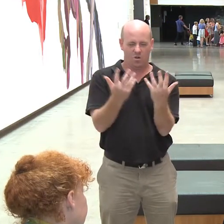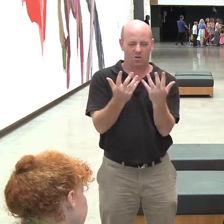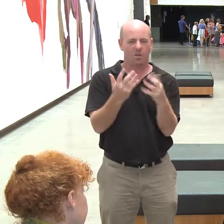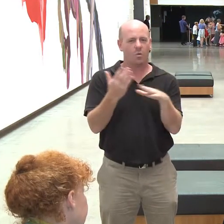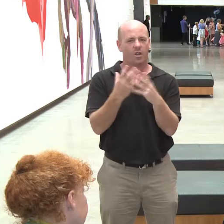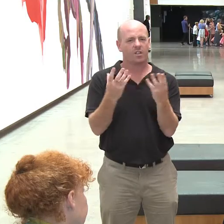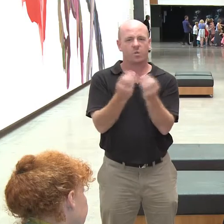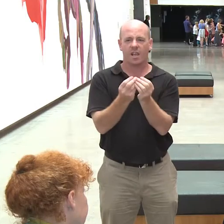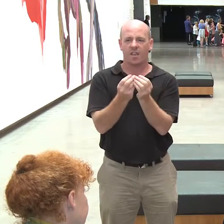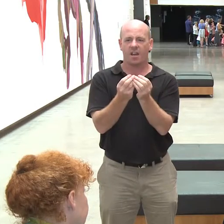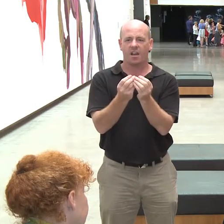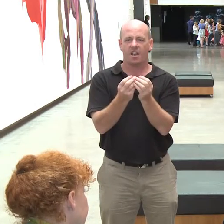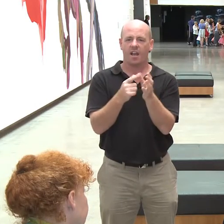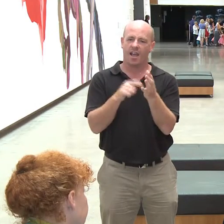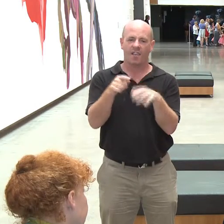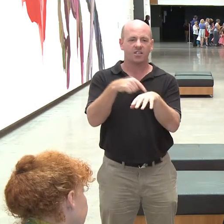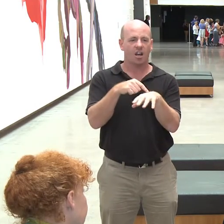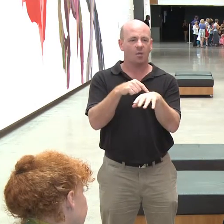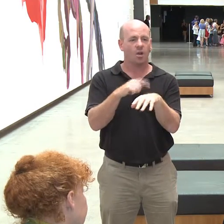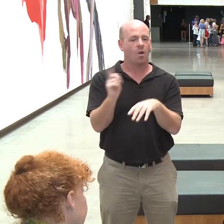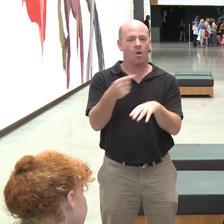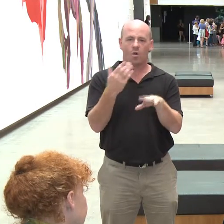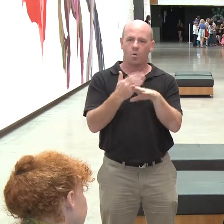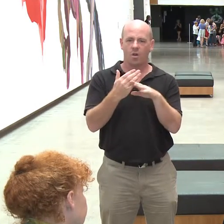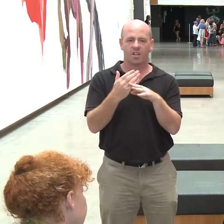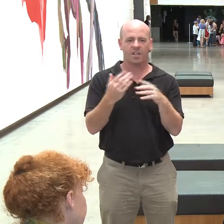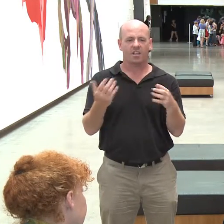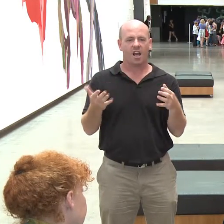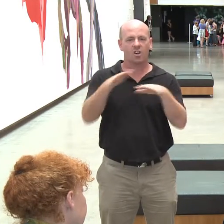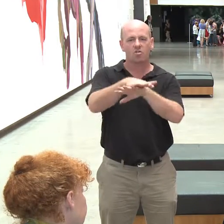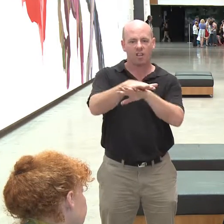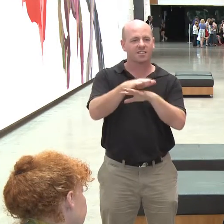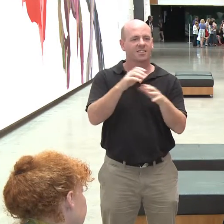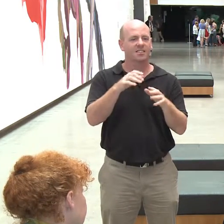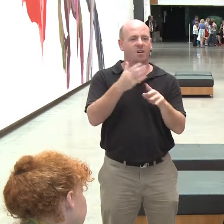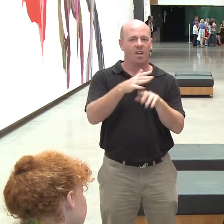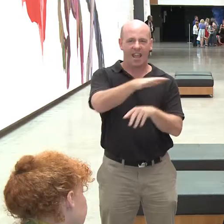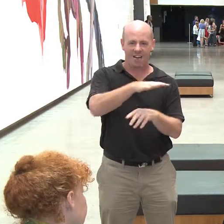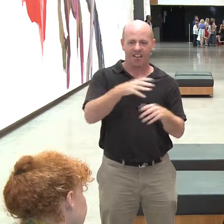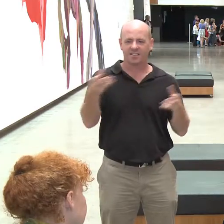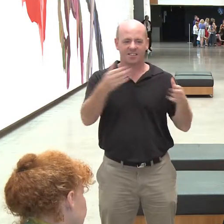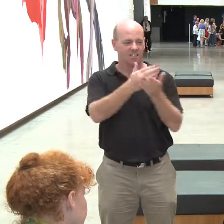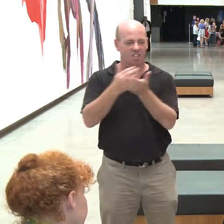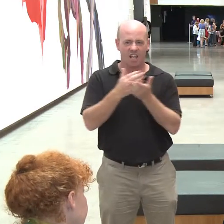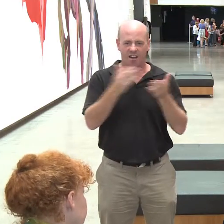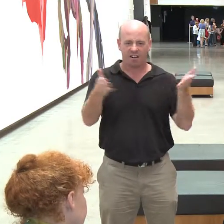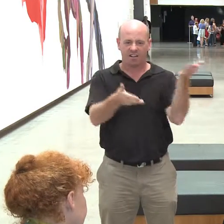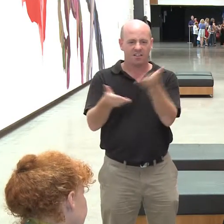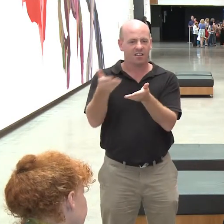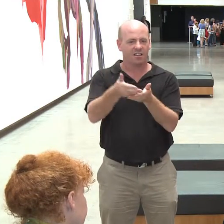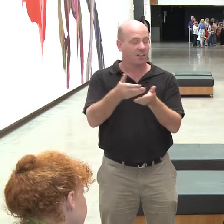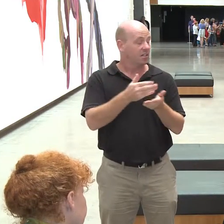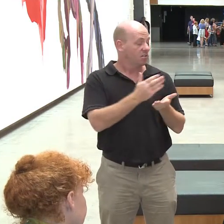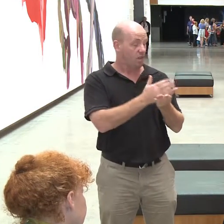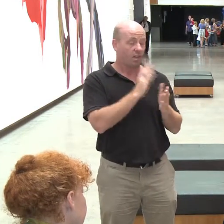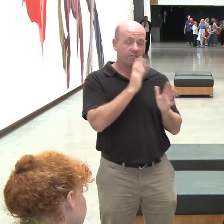together at that, you know, and all working across disciplines, which was something that I was also interested in. Yes. Yes, that's